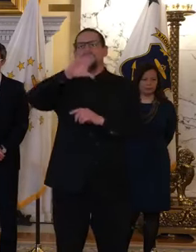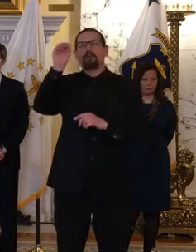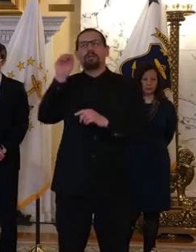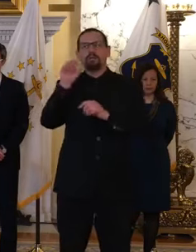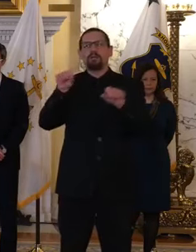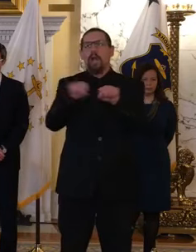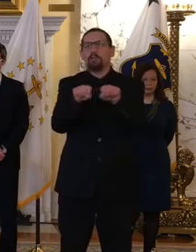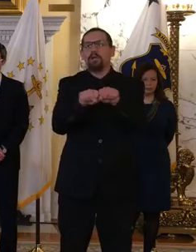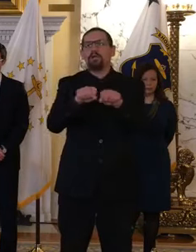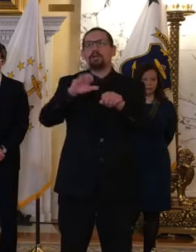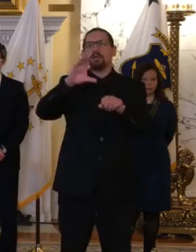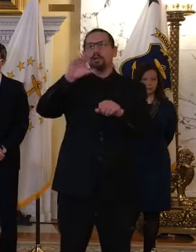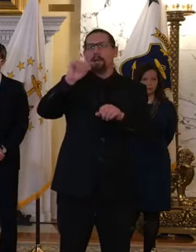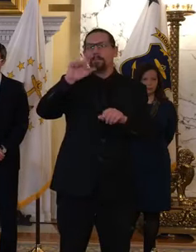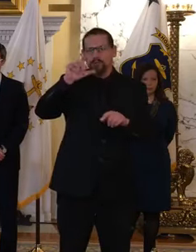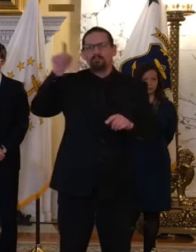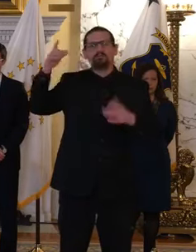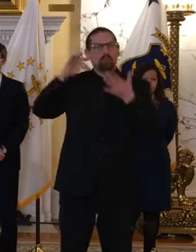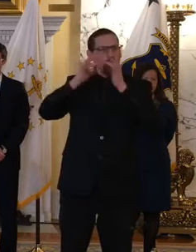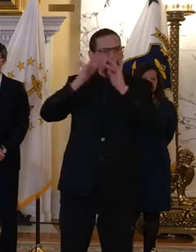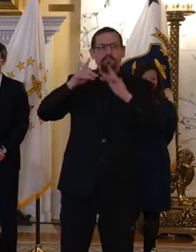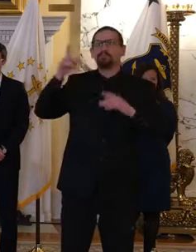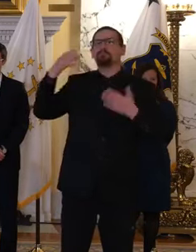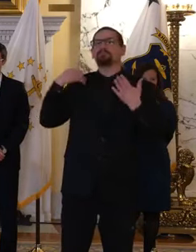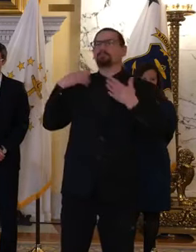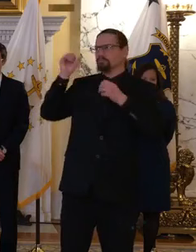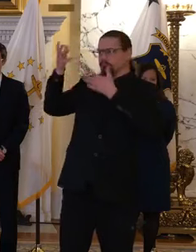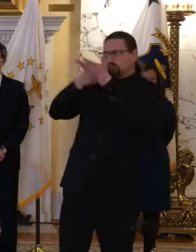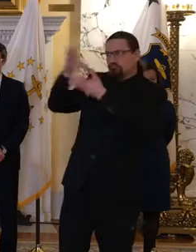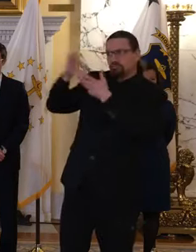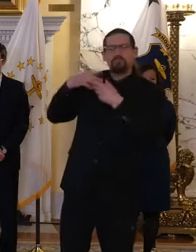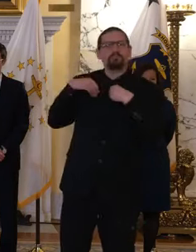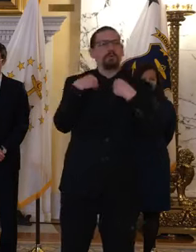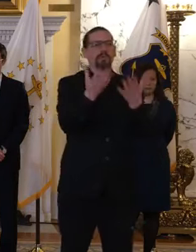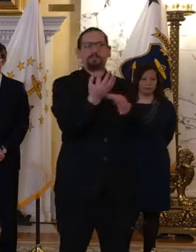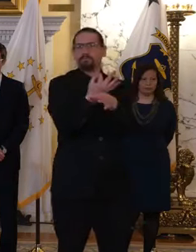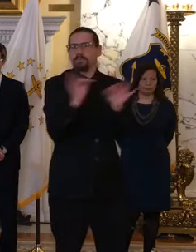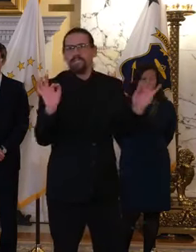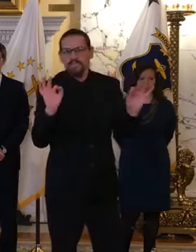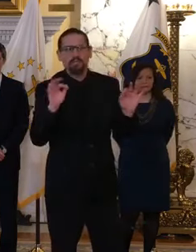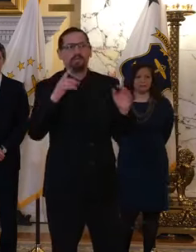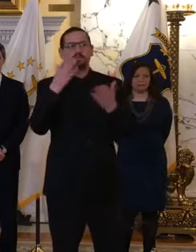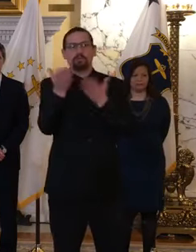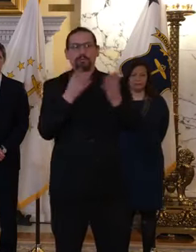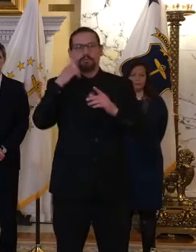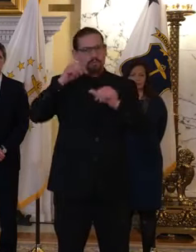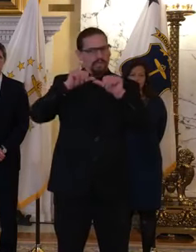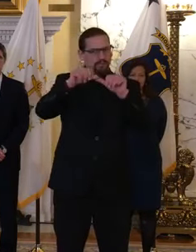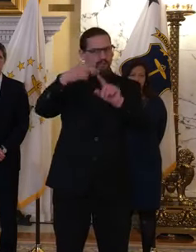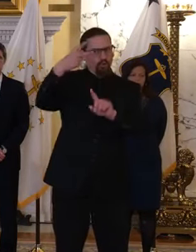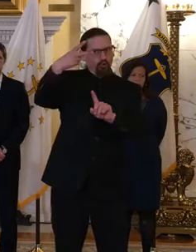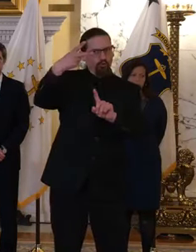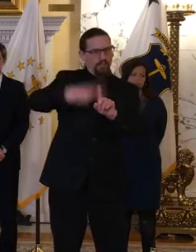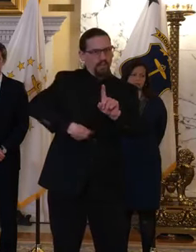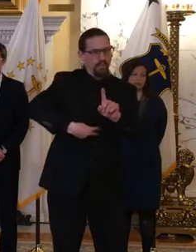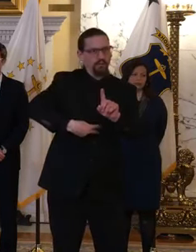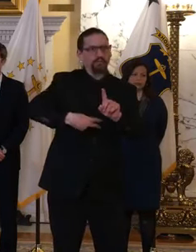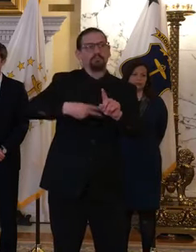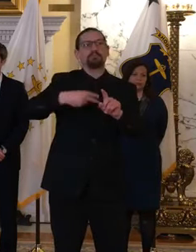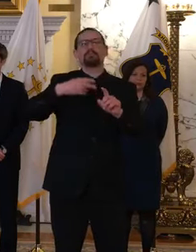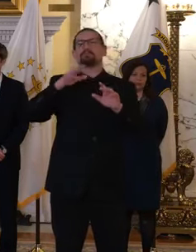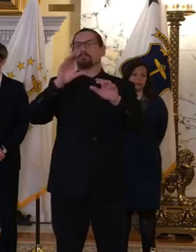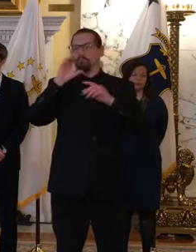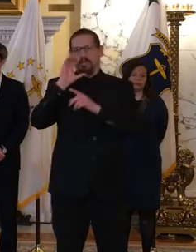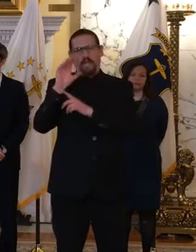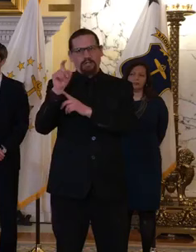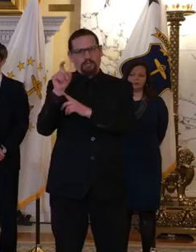Cox is offering 2 free months of internet service and then $10 a month after that. So, and